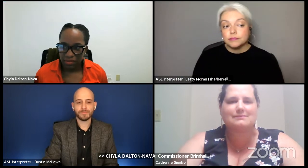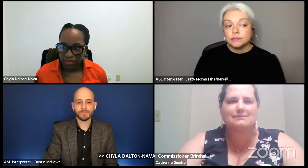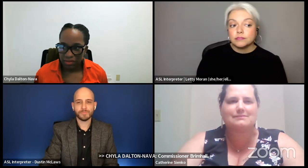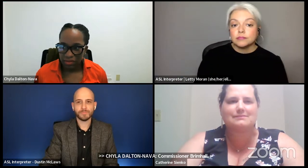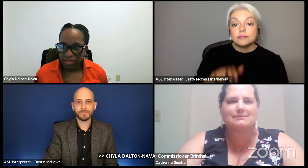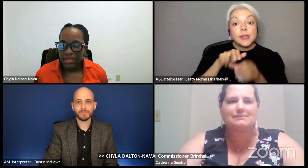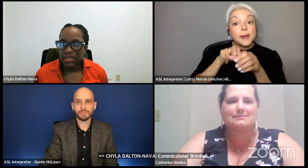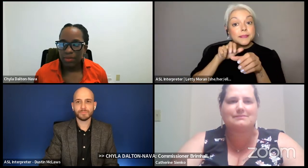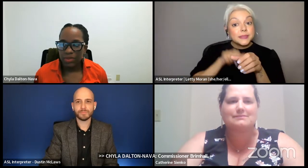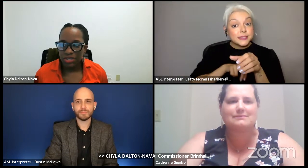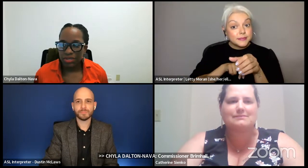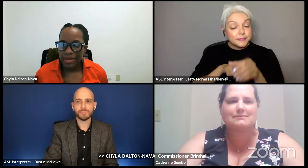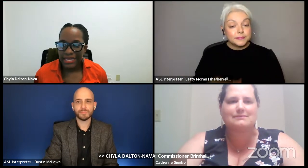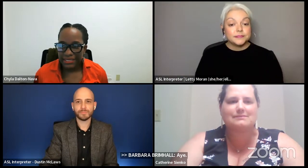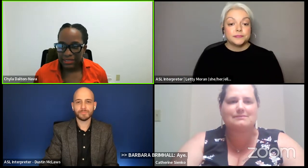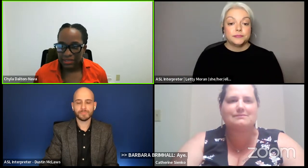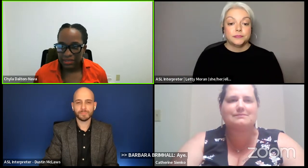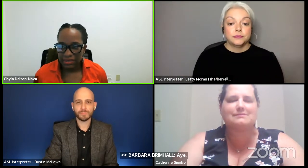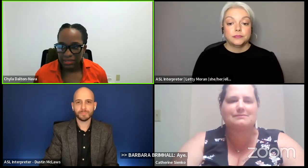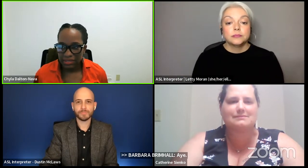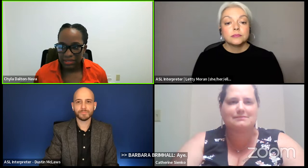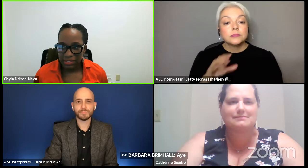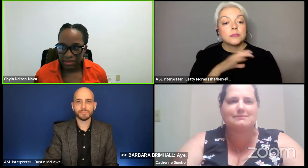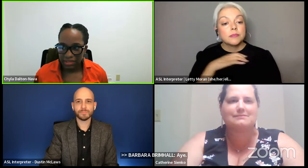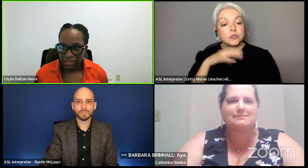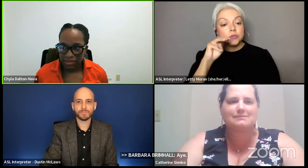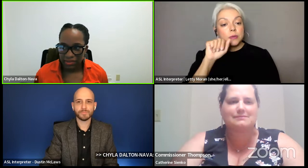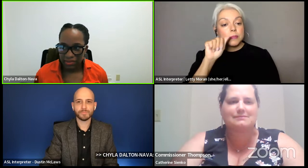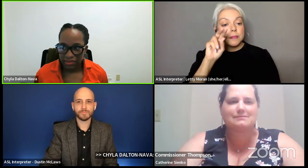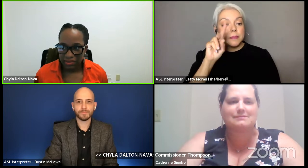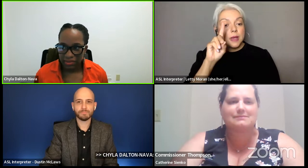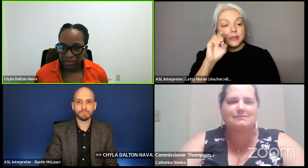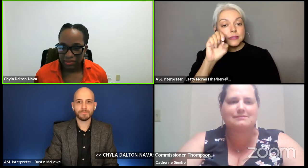Abstain. Commissioner Madsen,